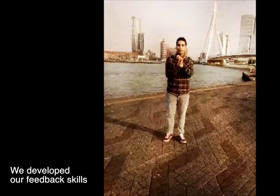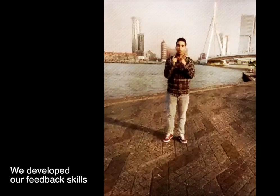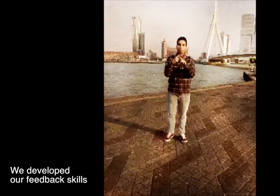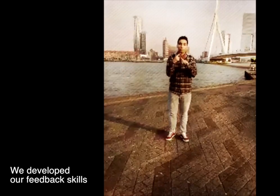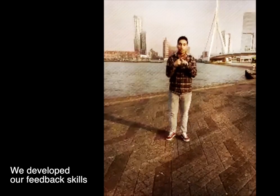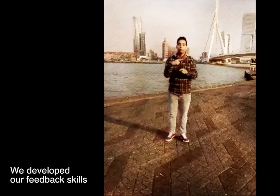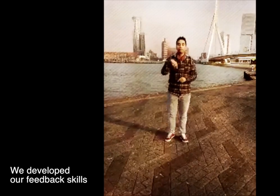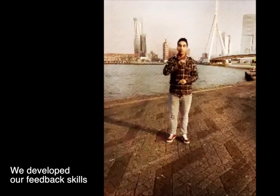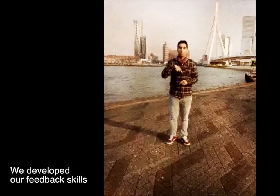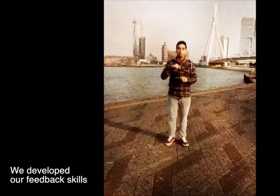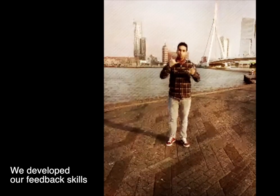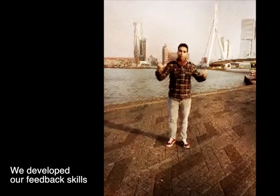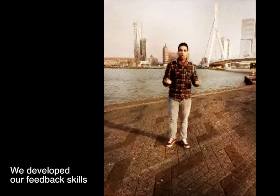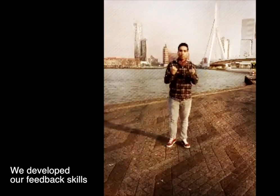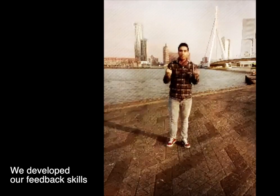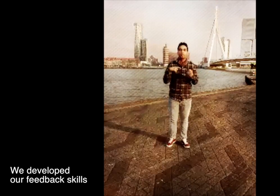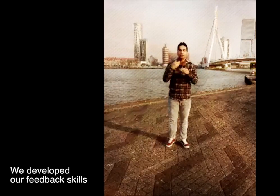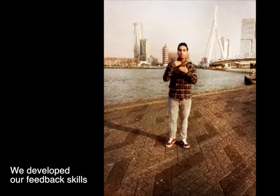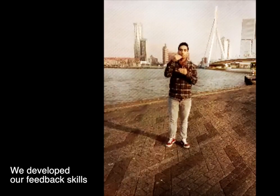the wall.